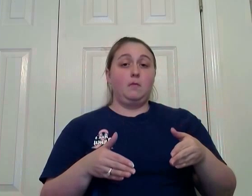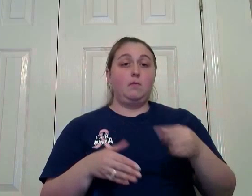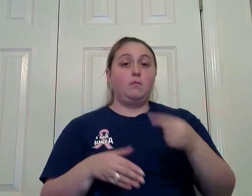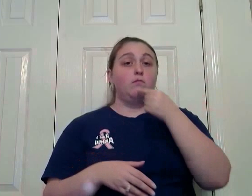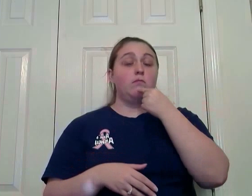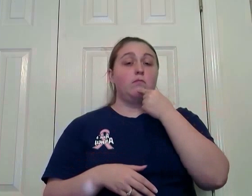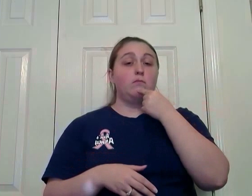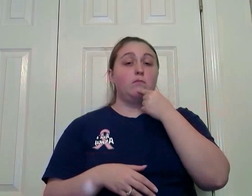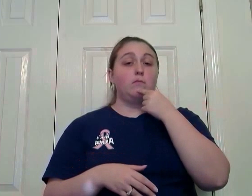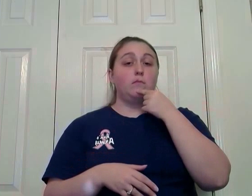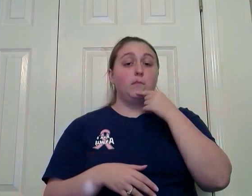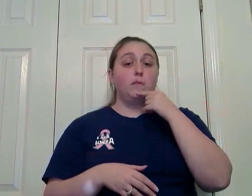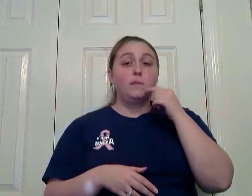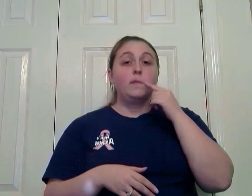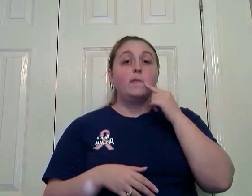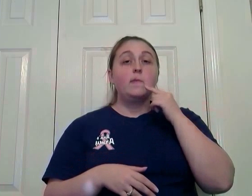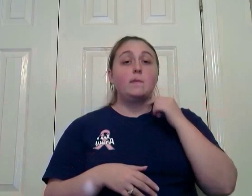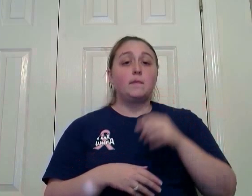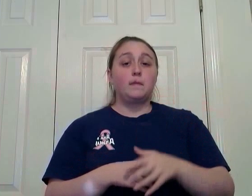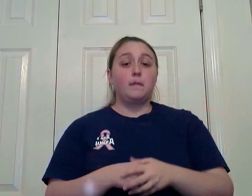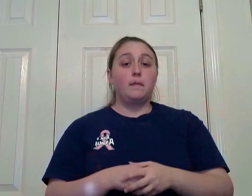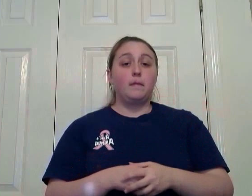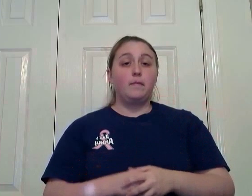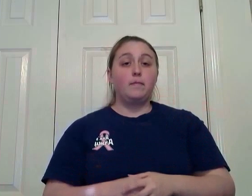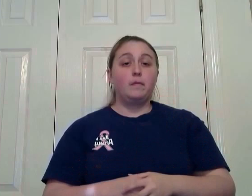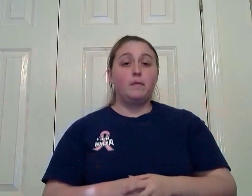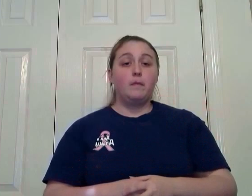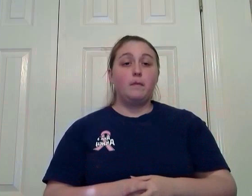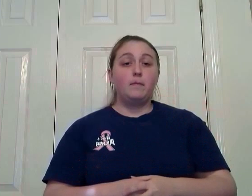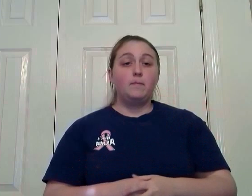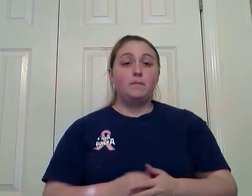Of course, just like everything else, if you go uphill, there's going to be a reward coming downhill.